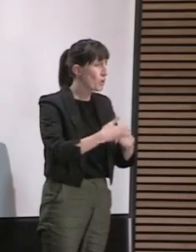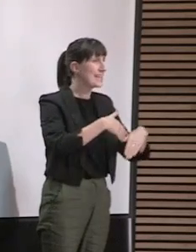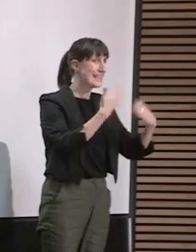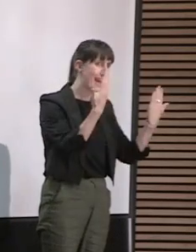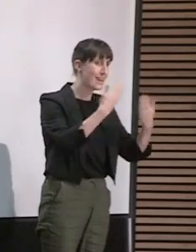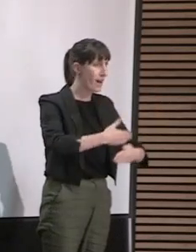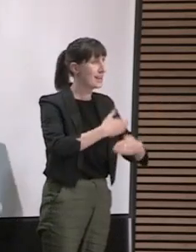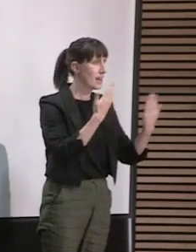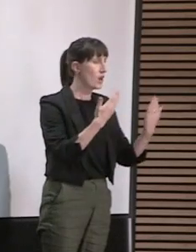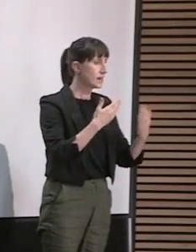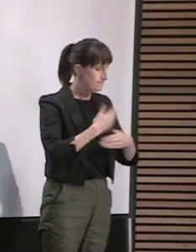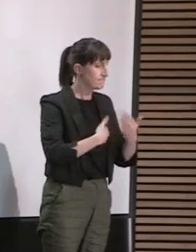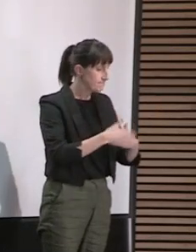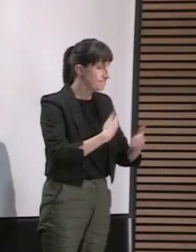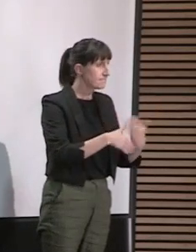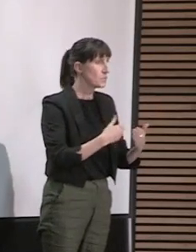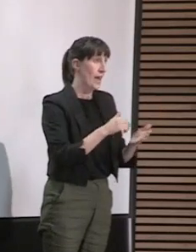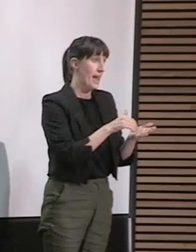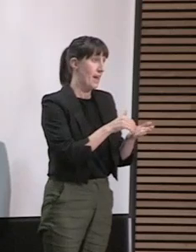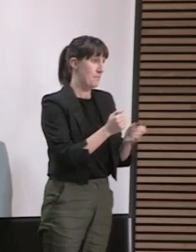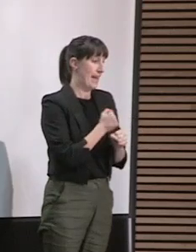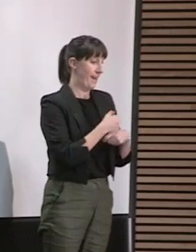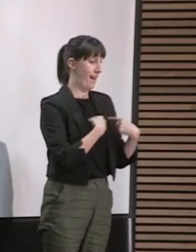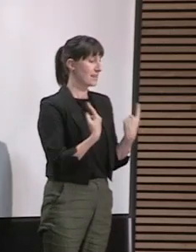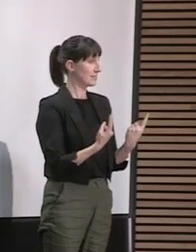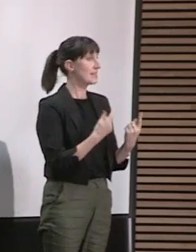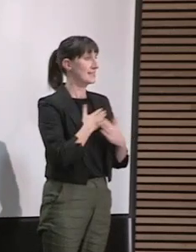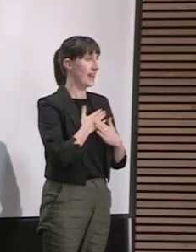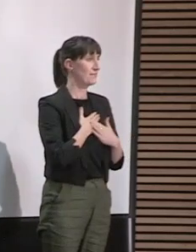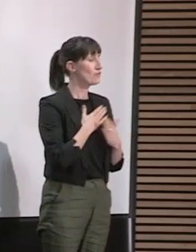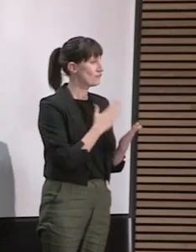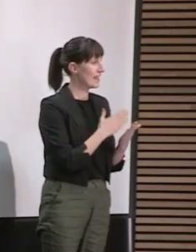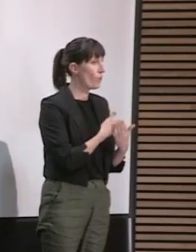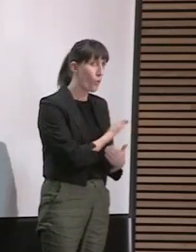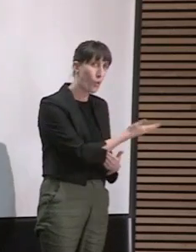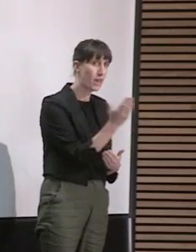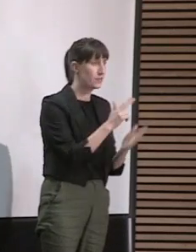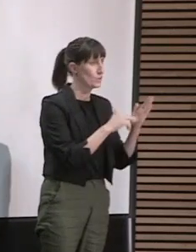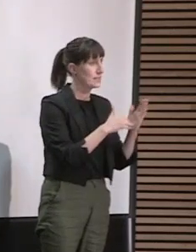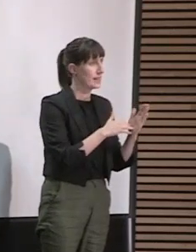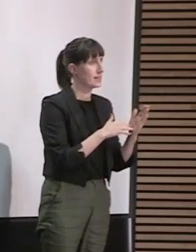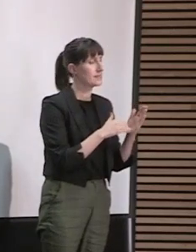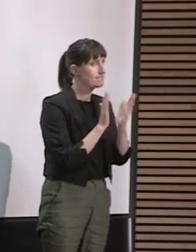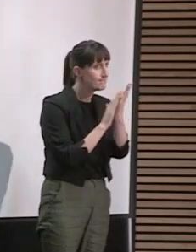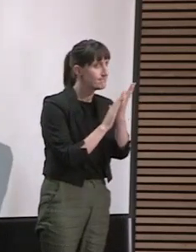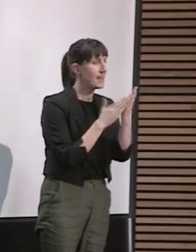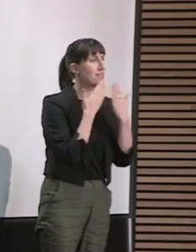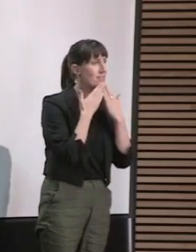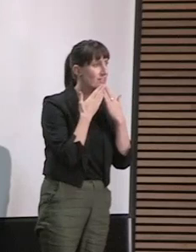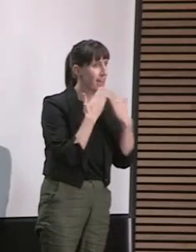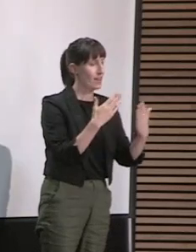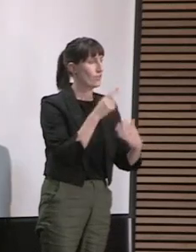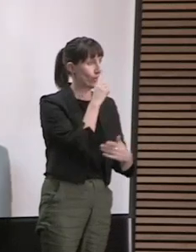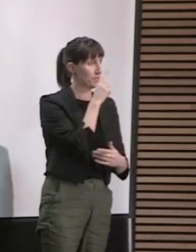safer. We, all of us, owe them a huge debt of gratitude, and I personally would like to thank them for their incredible dedication